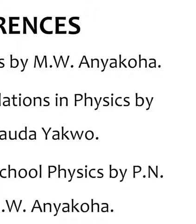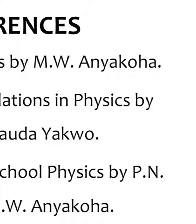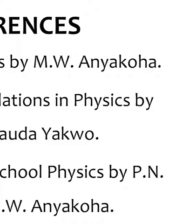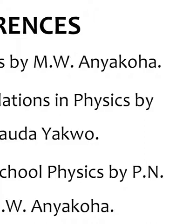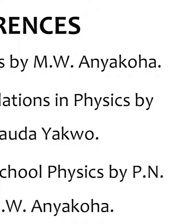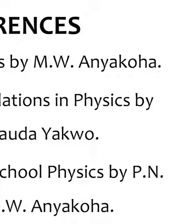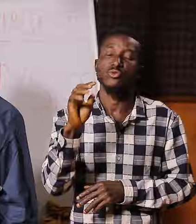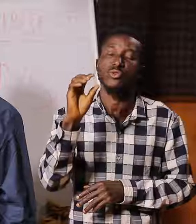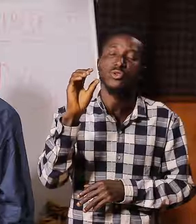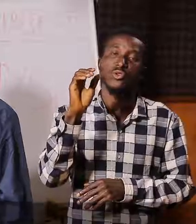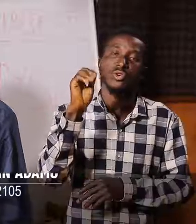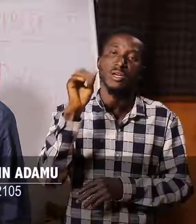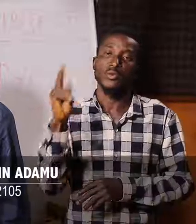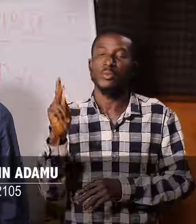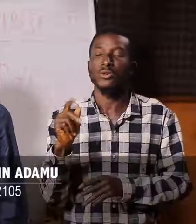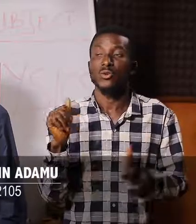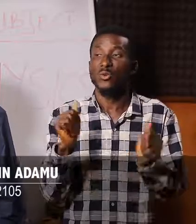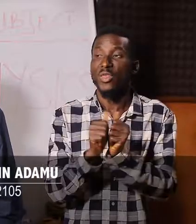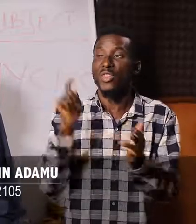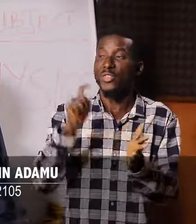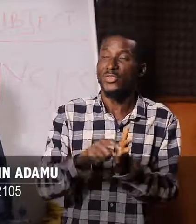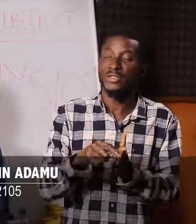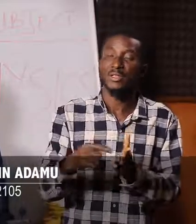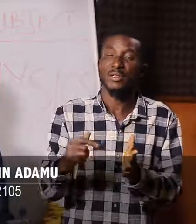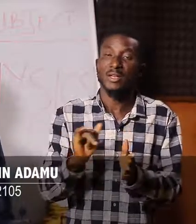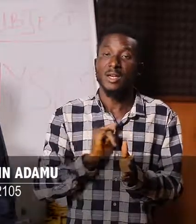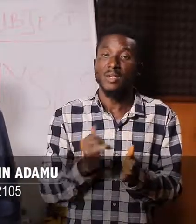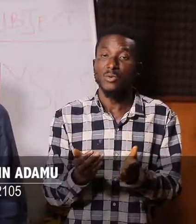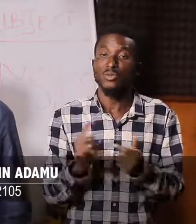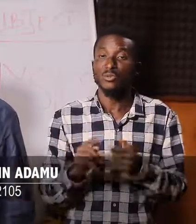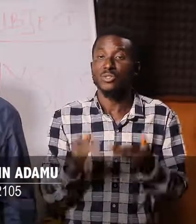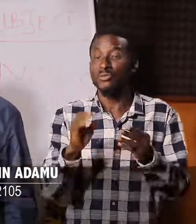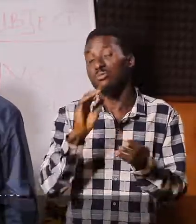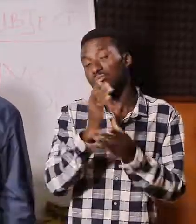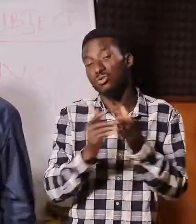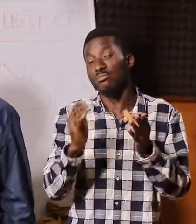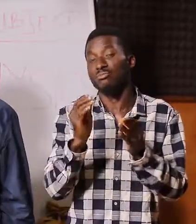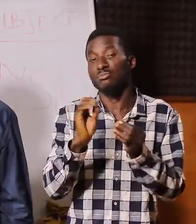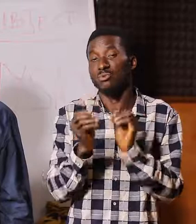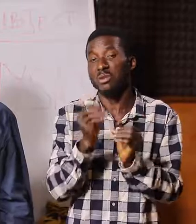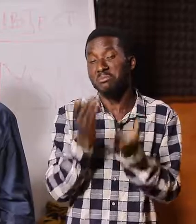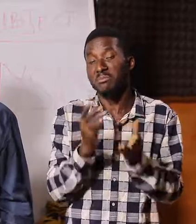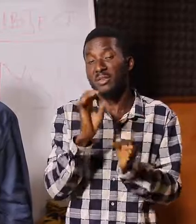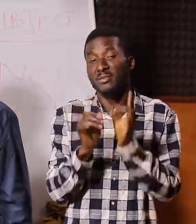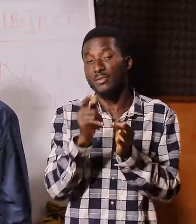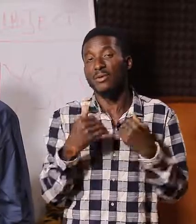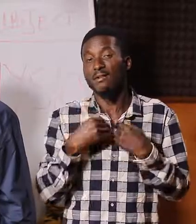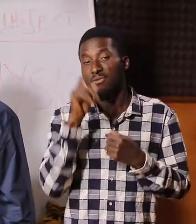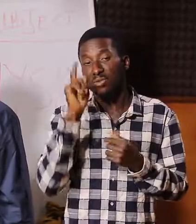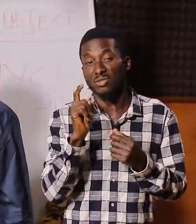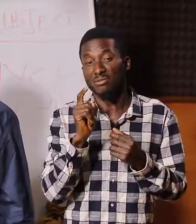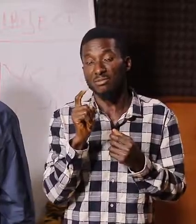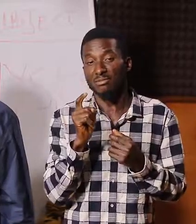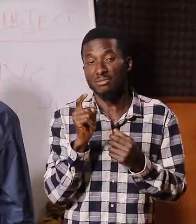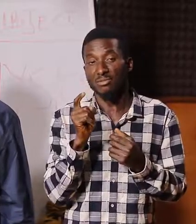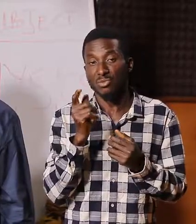Anyakoha. With this, I want to give you our contacts through which you have any question, you have anything bothering you